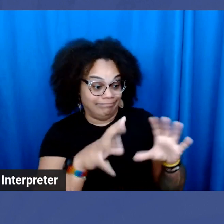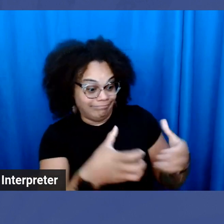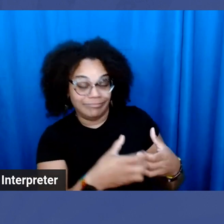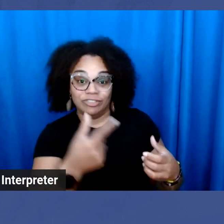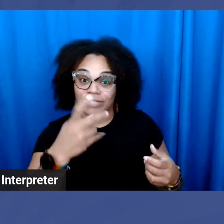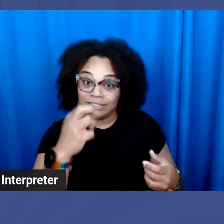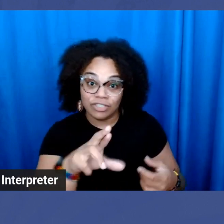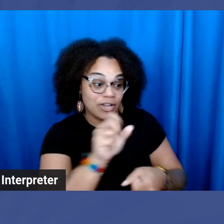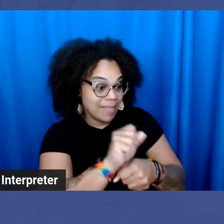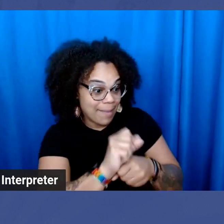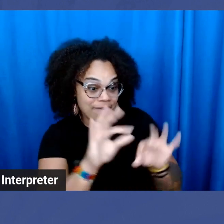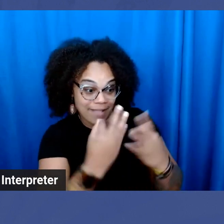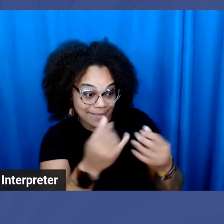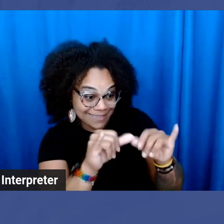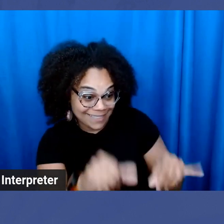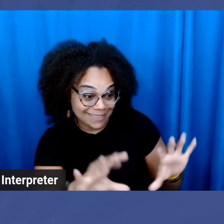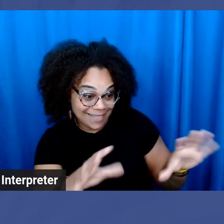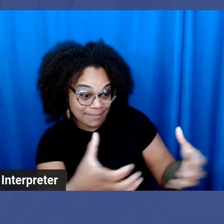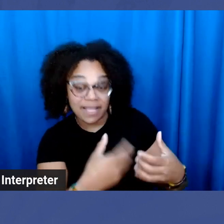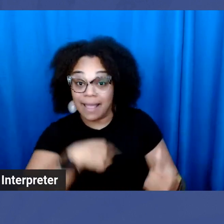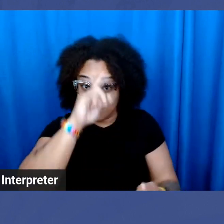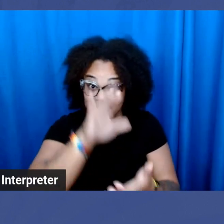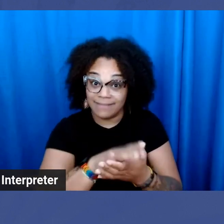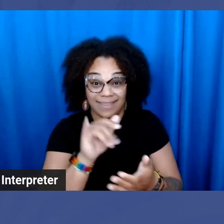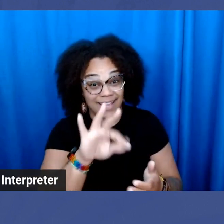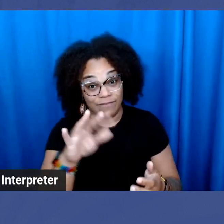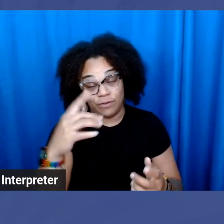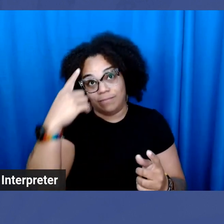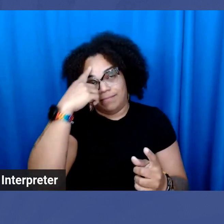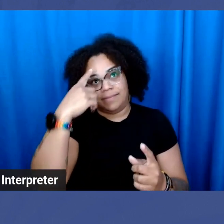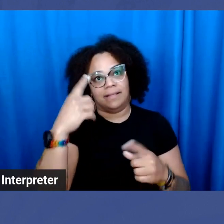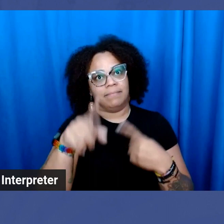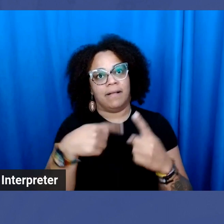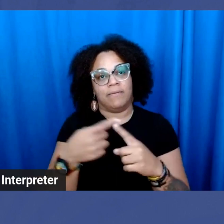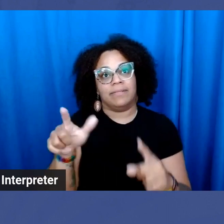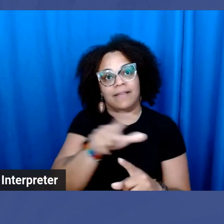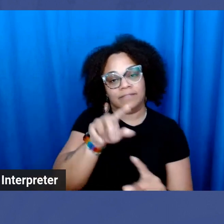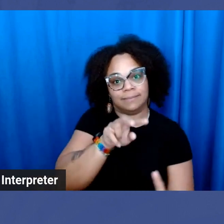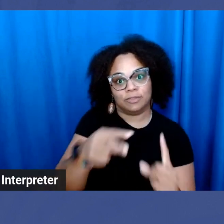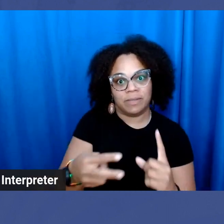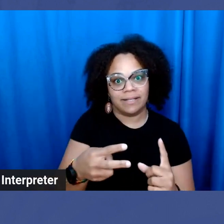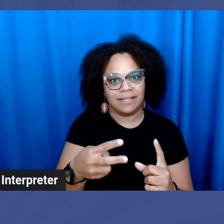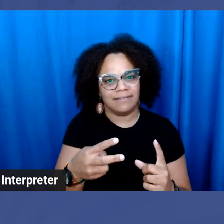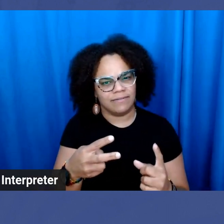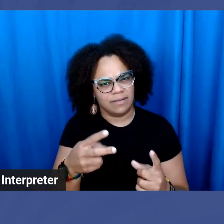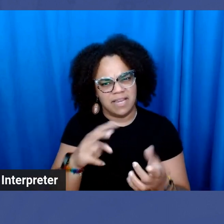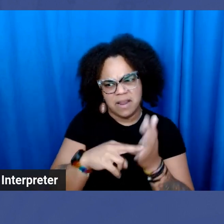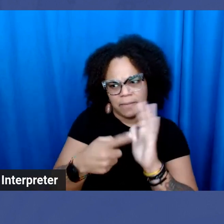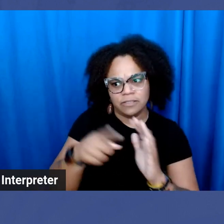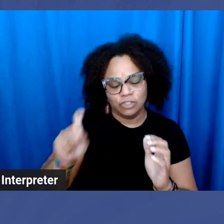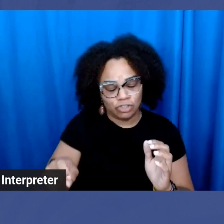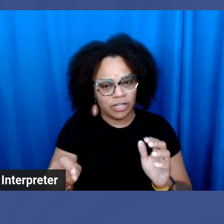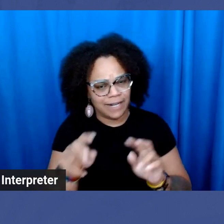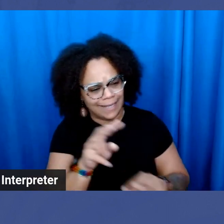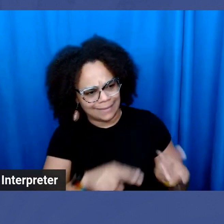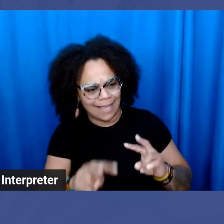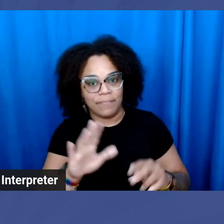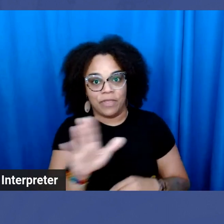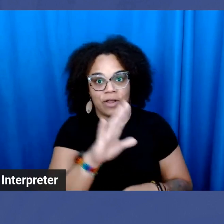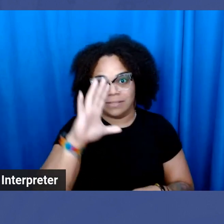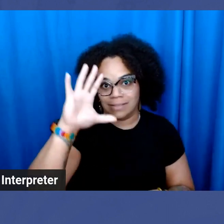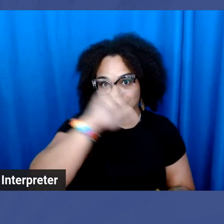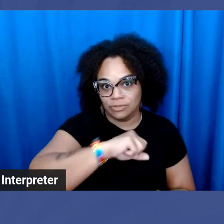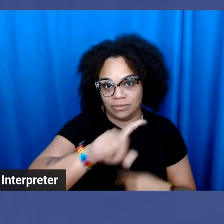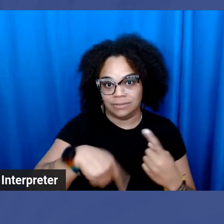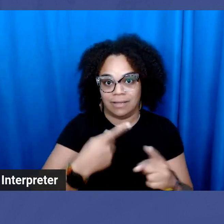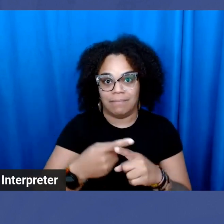which I believe, when applied to leftist discourse, would allow for a re-examination of assumptions about